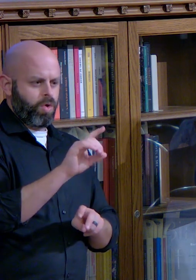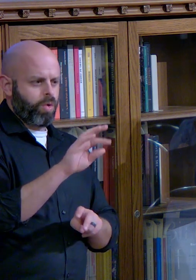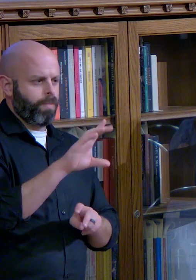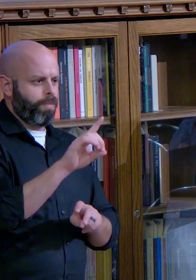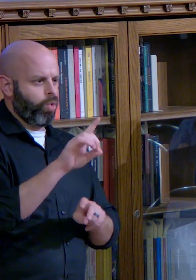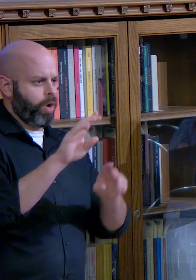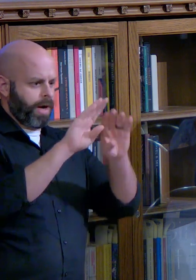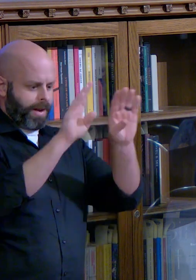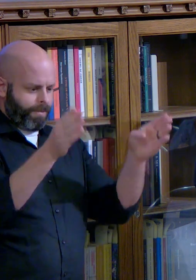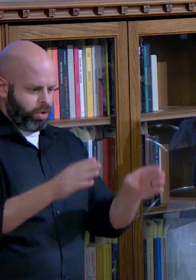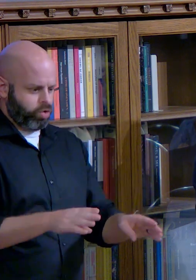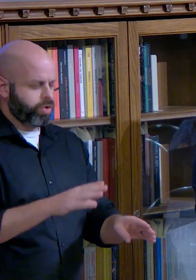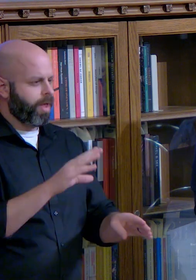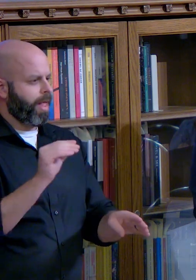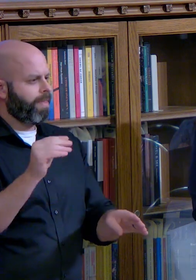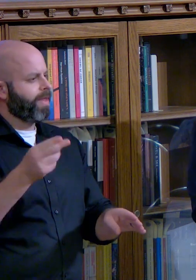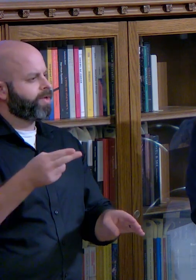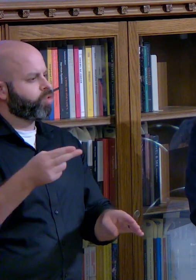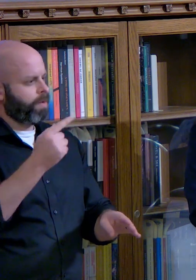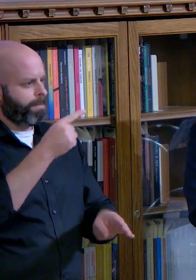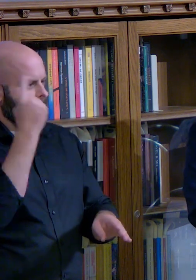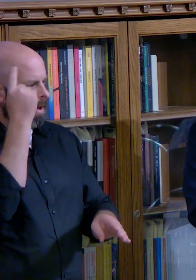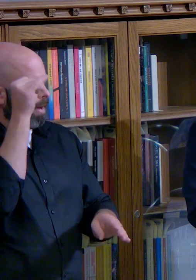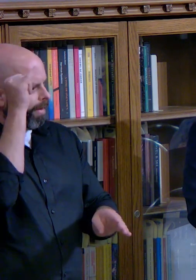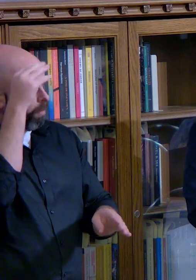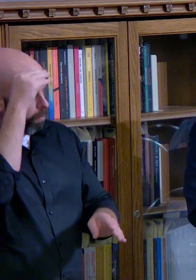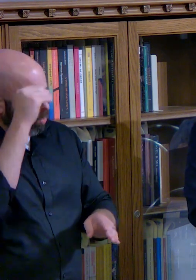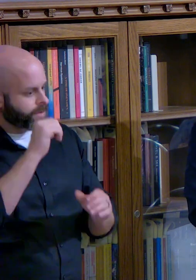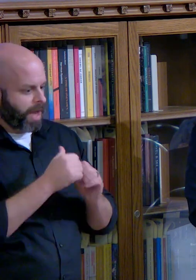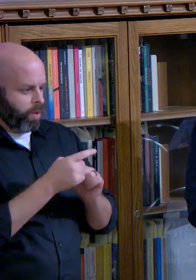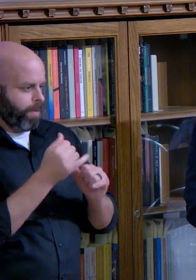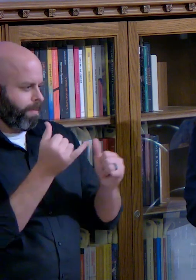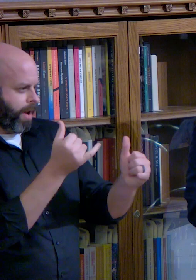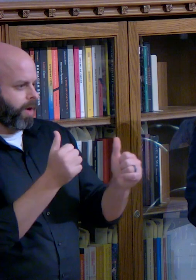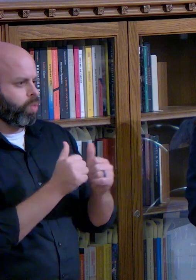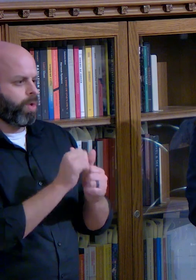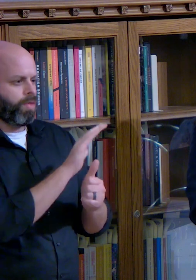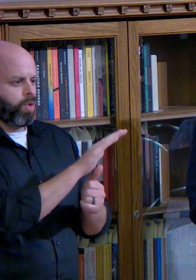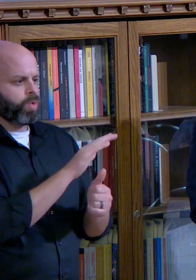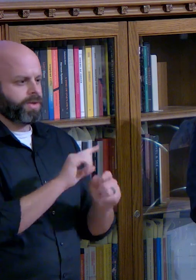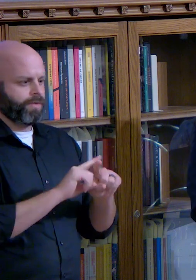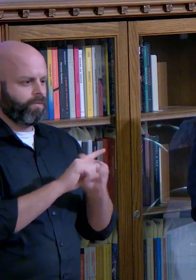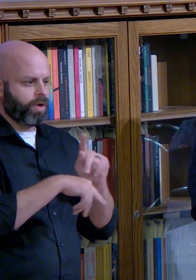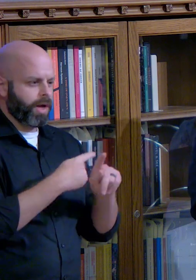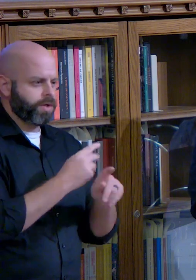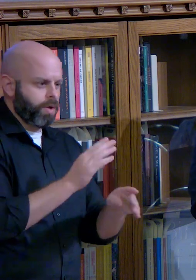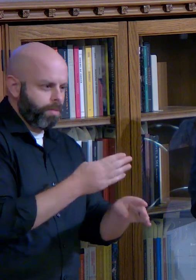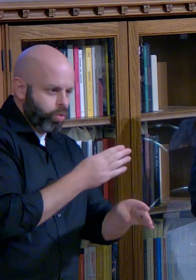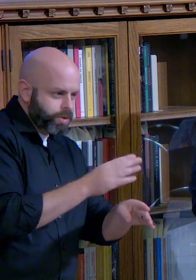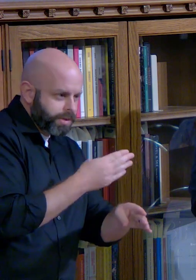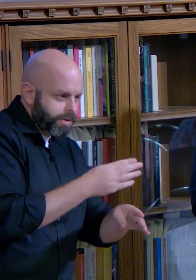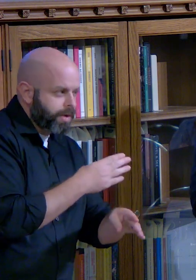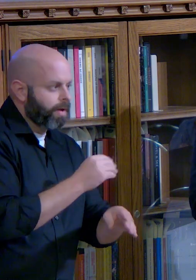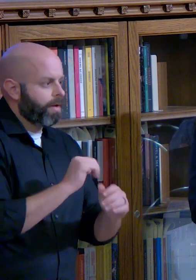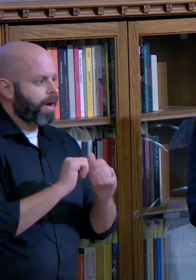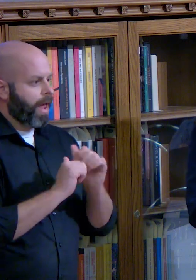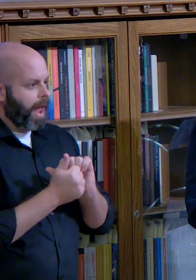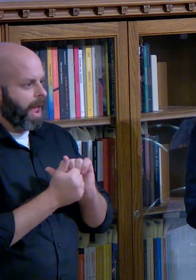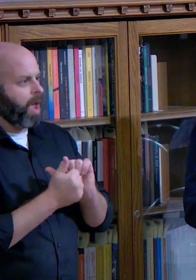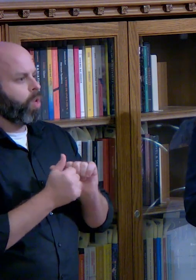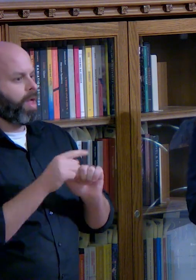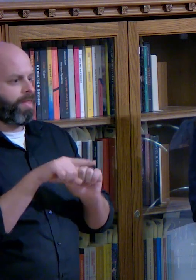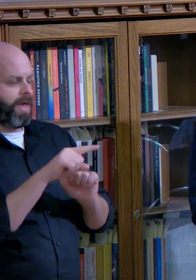history of black cowboys and the way he played with those genres in music and the way he and the way they have been